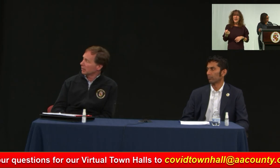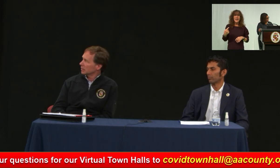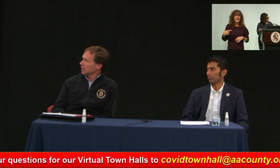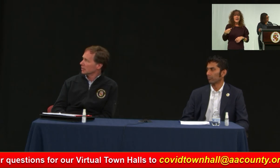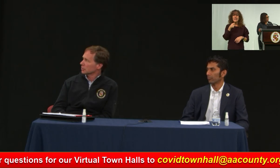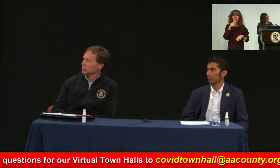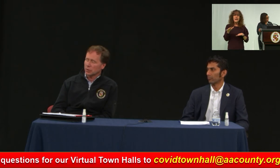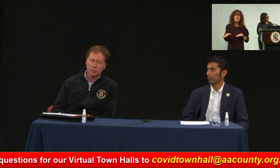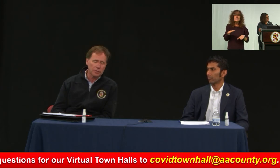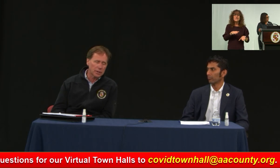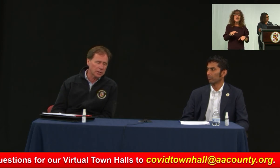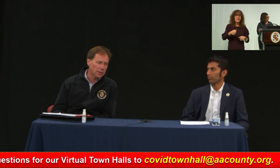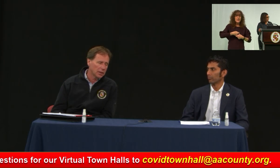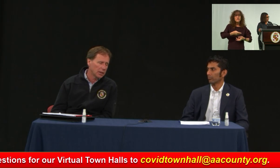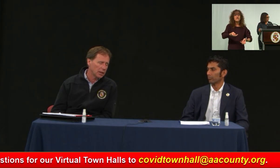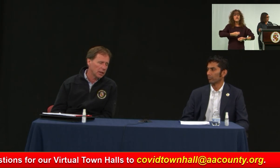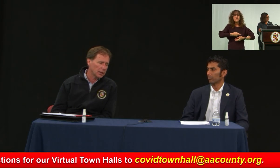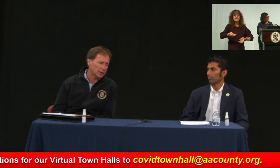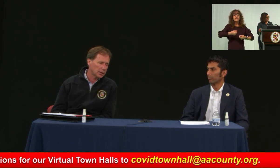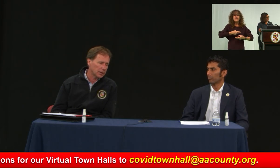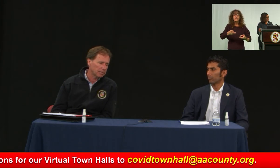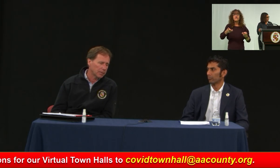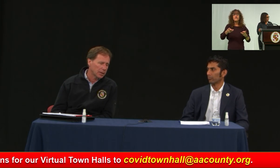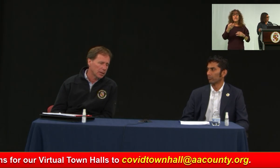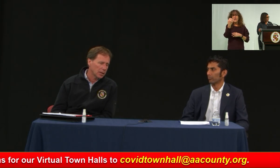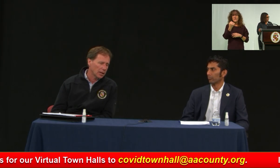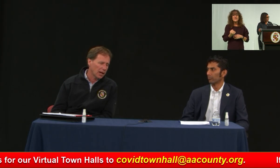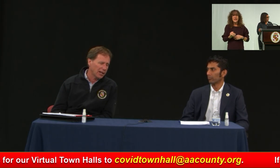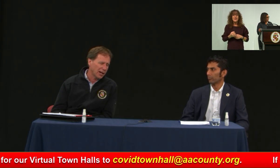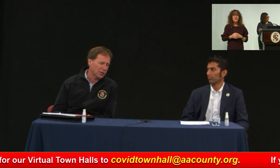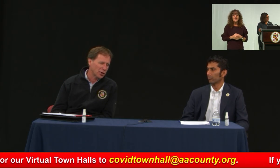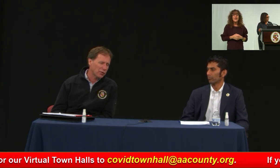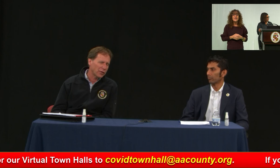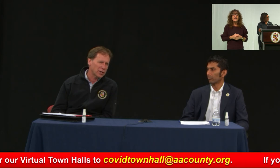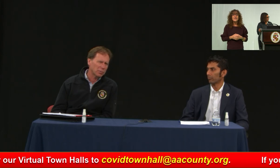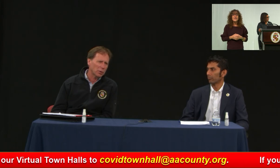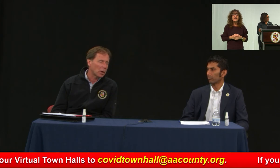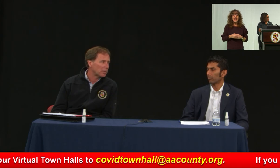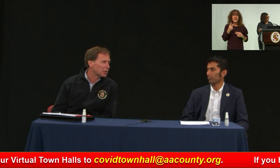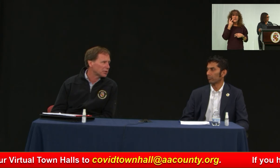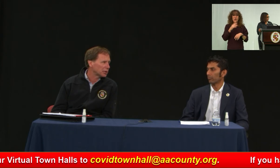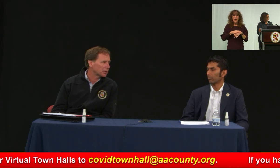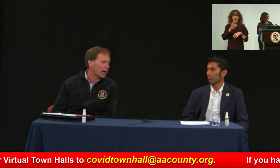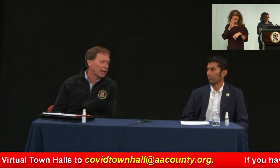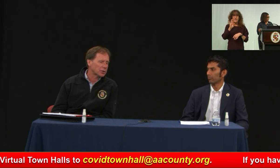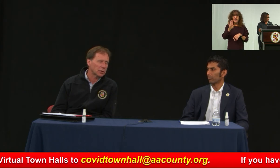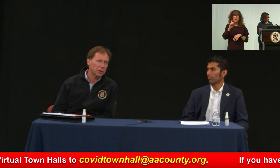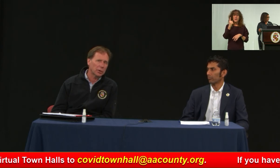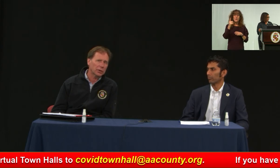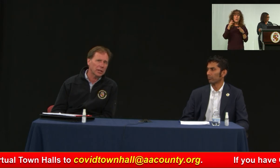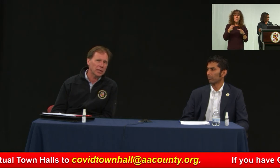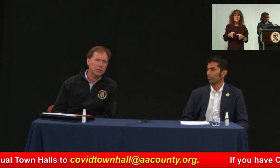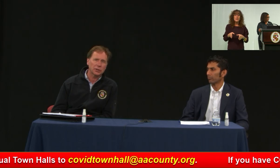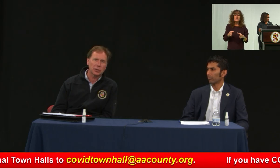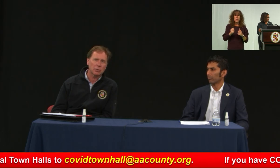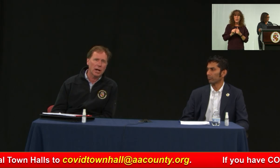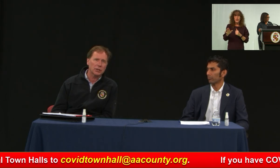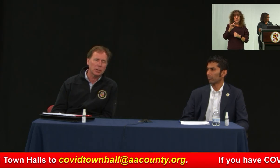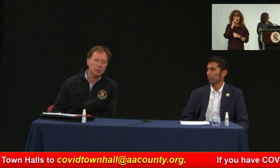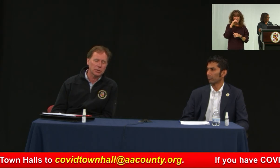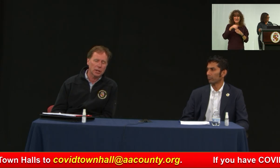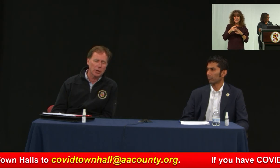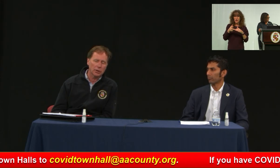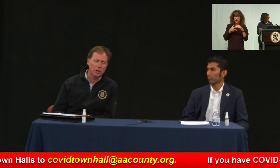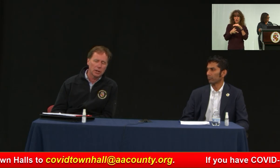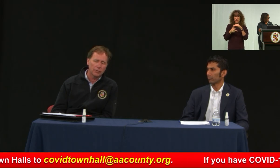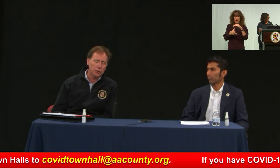slowing down as a result of this. And I saw on Facebook one person who actually, with her kids in her garage,